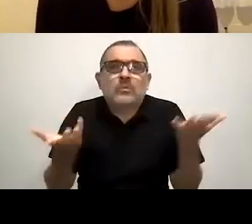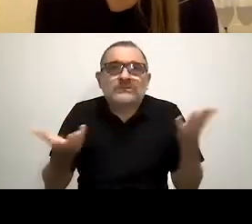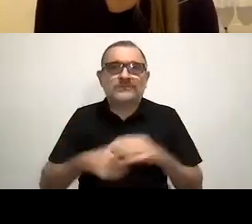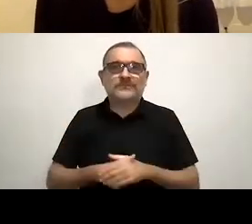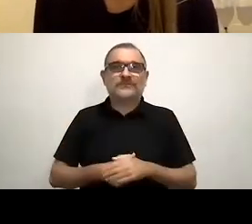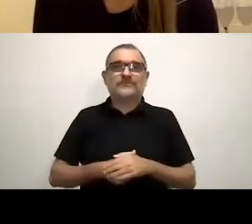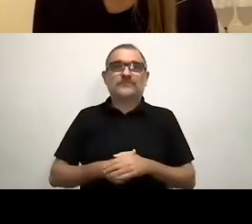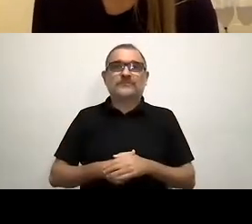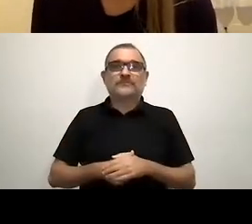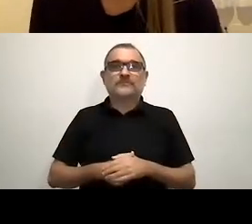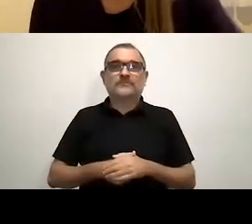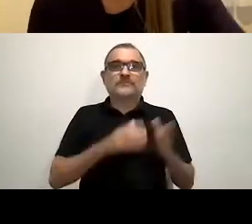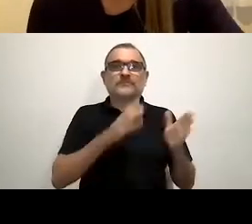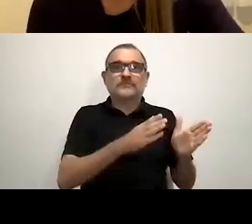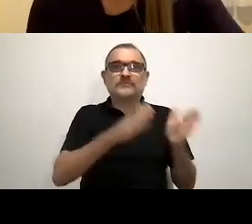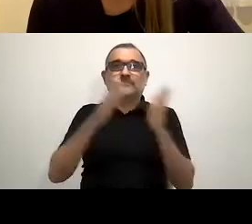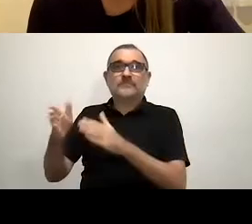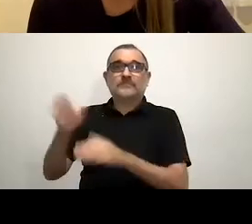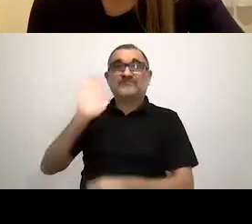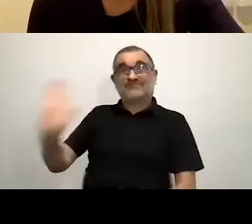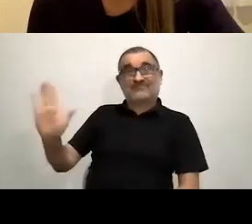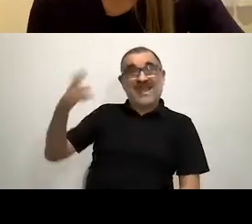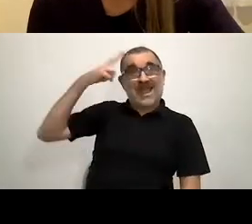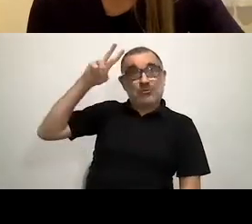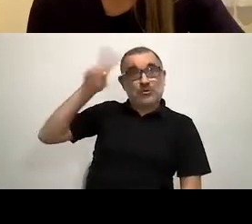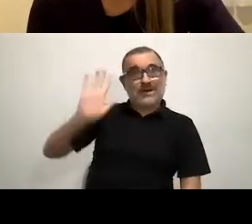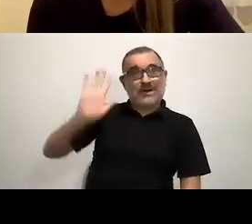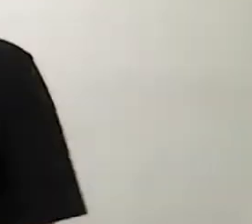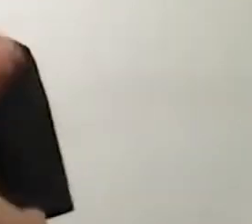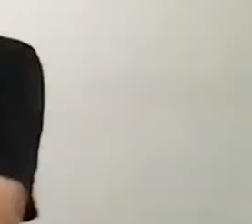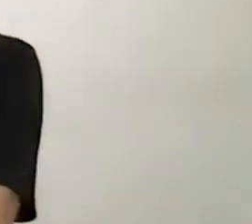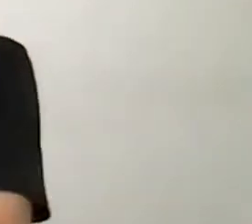his portion of the presentation.